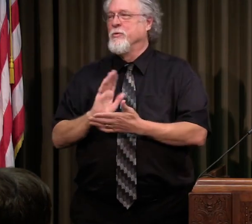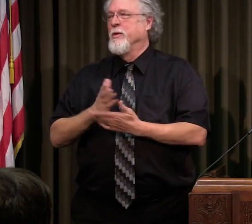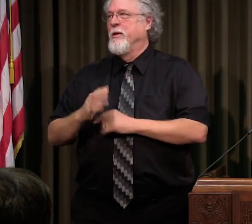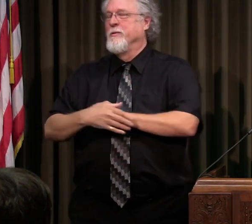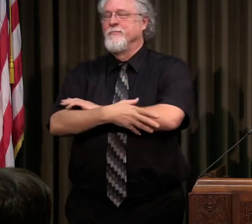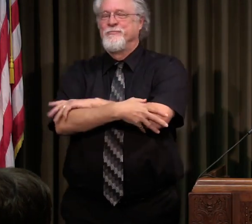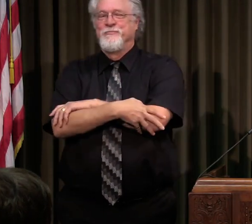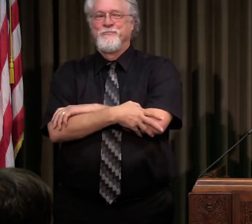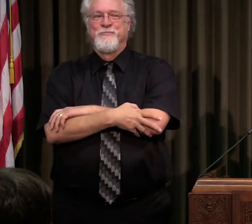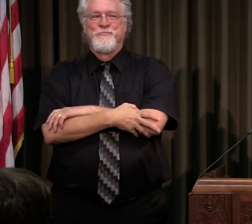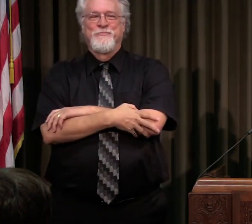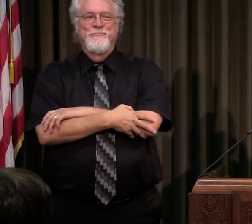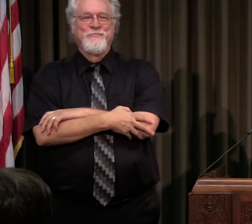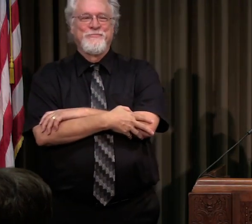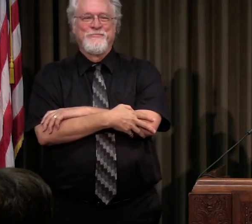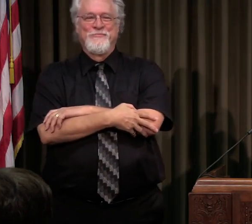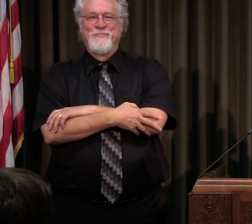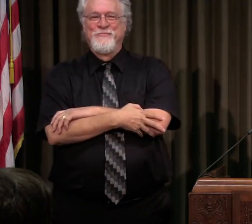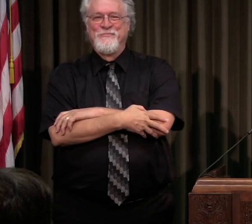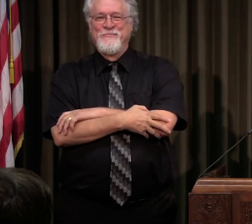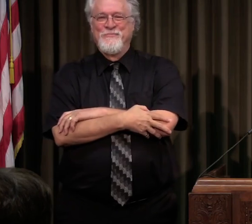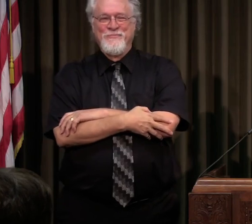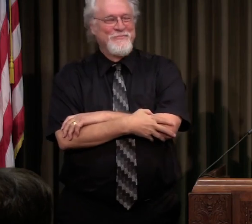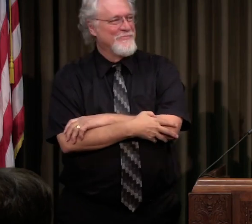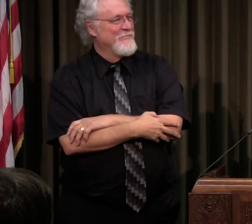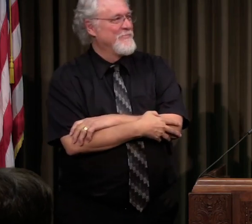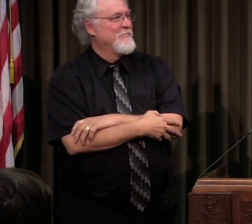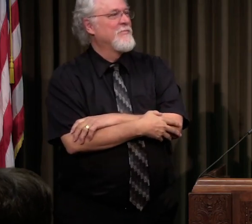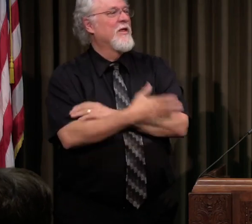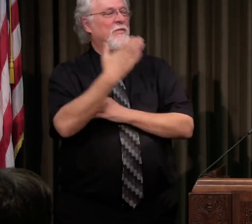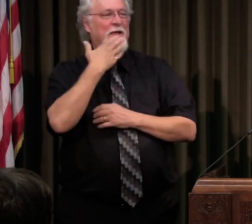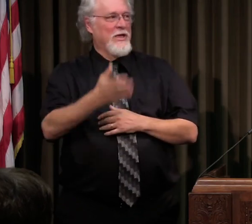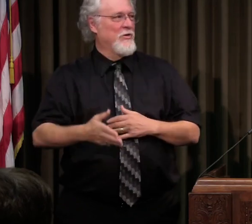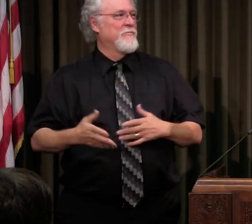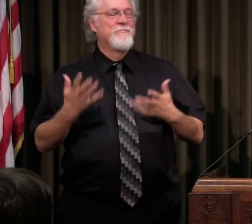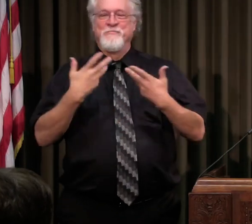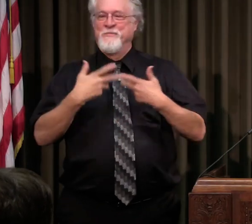That's it?